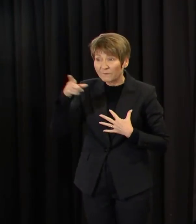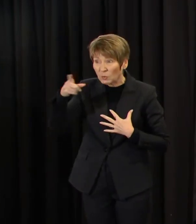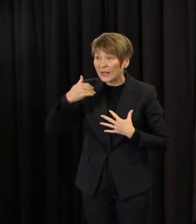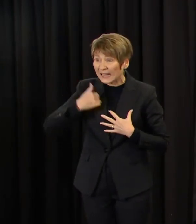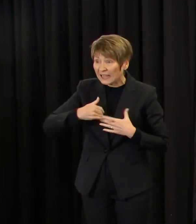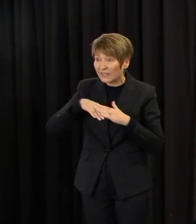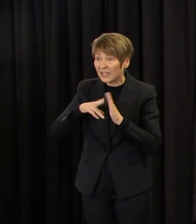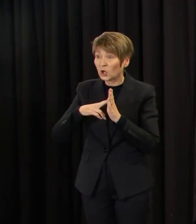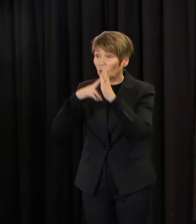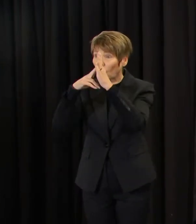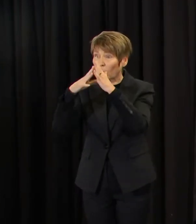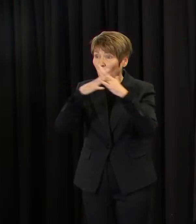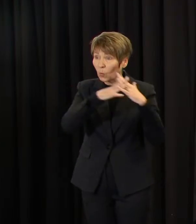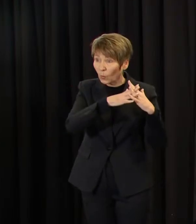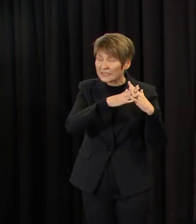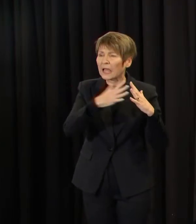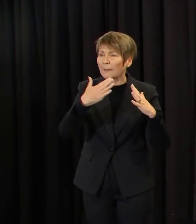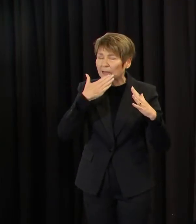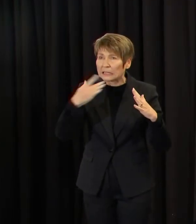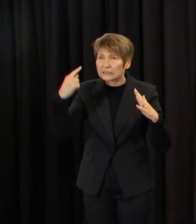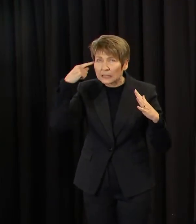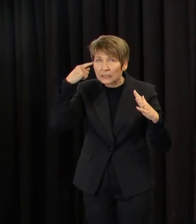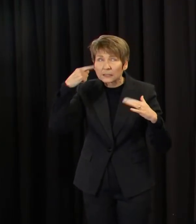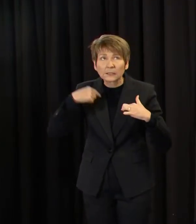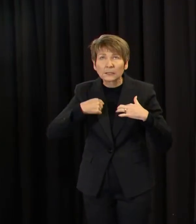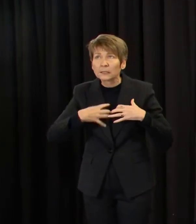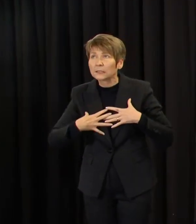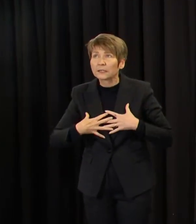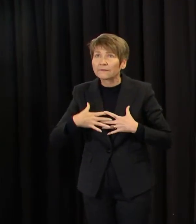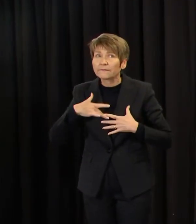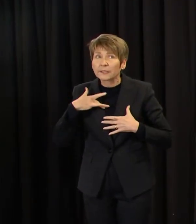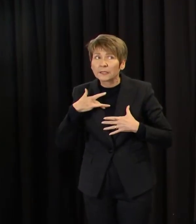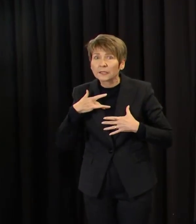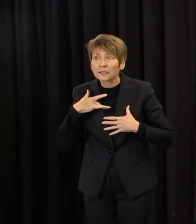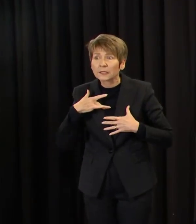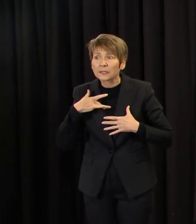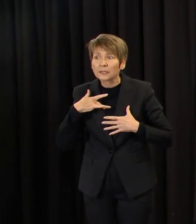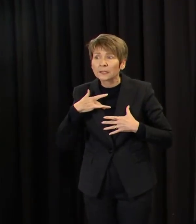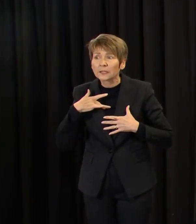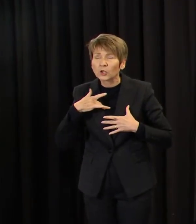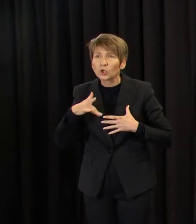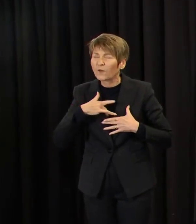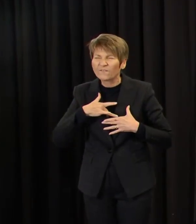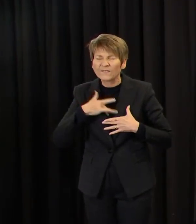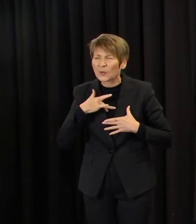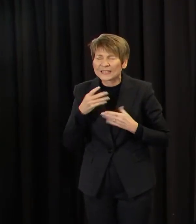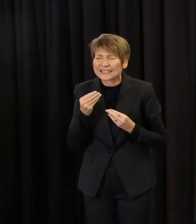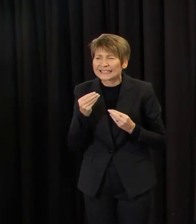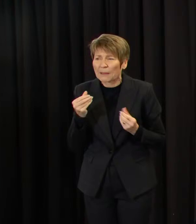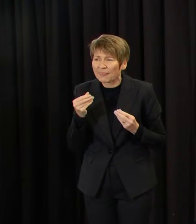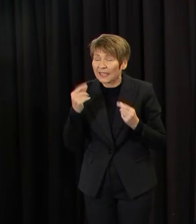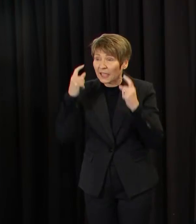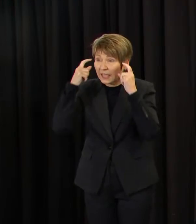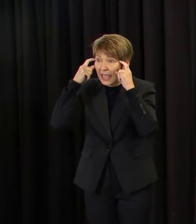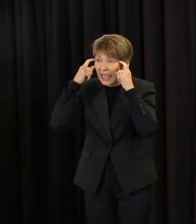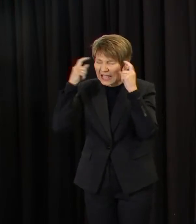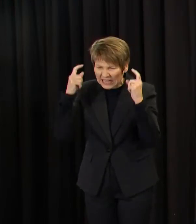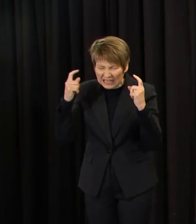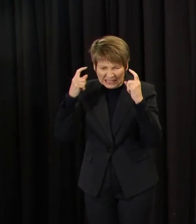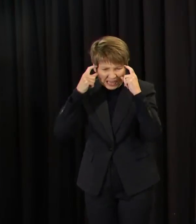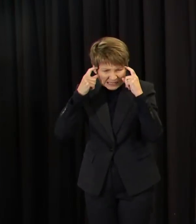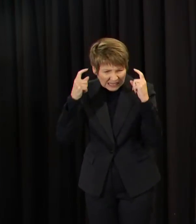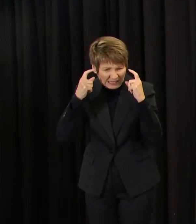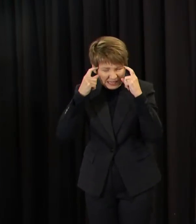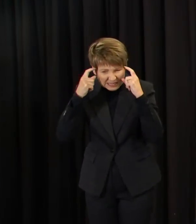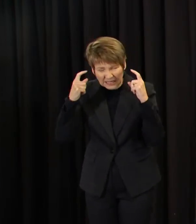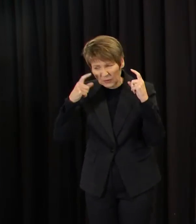and the West because of the volume of cases, you've got to come forward and get tested as soon as you register those symptoms. As soon as they become obvious to you,